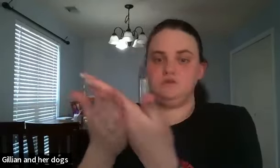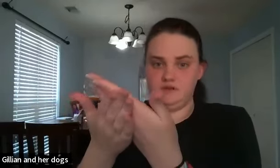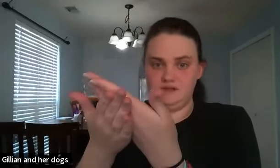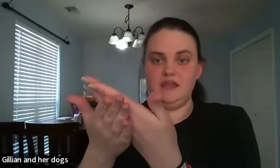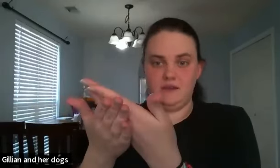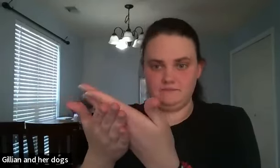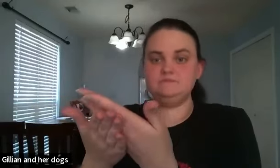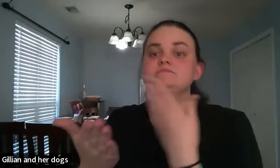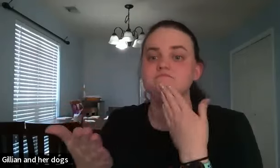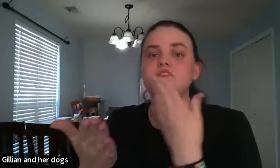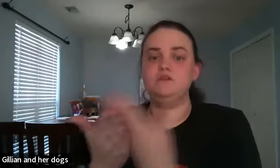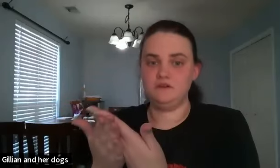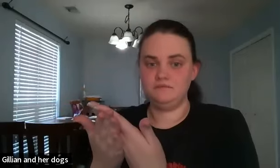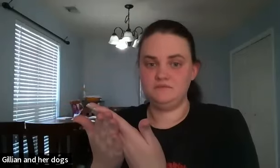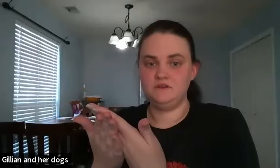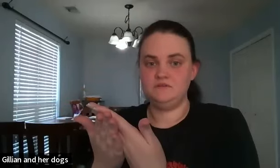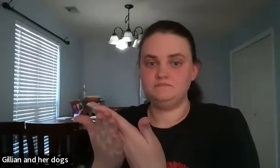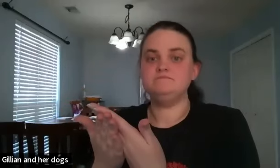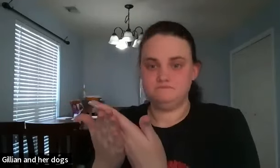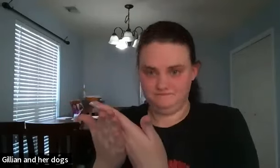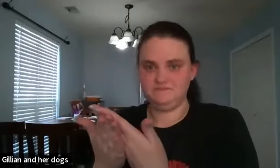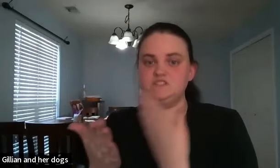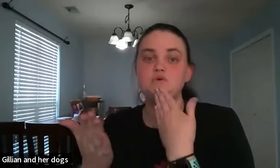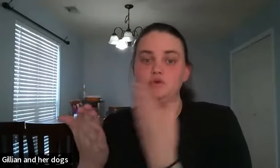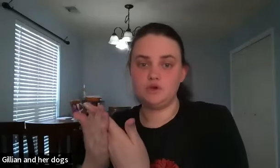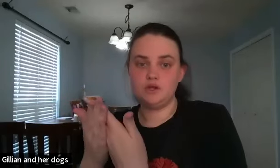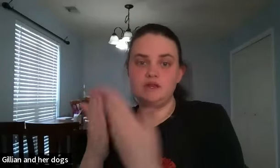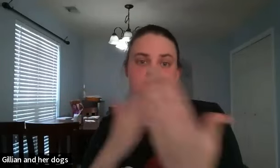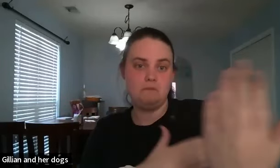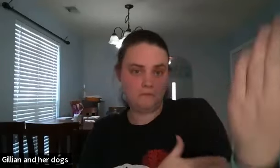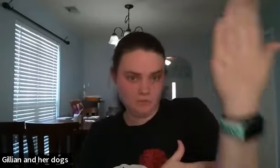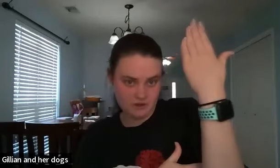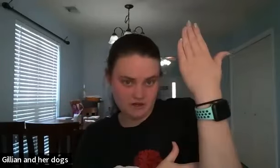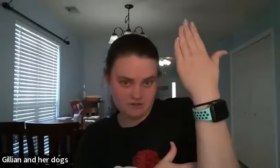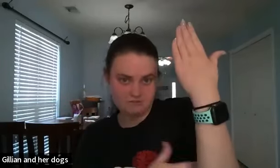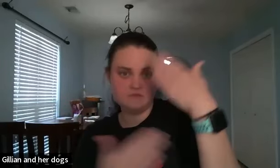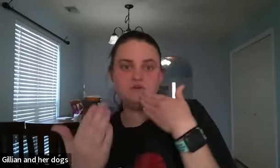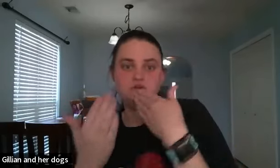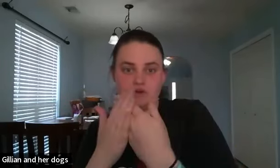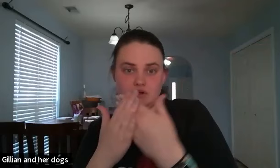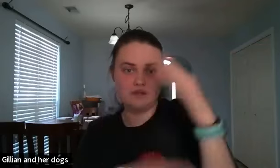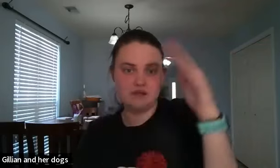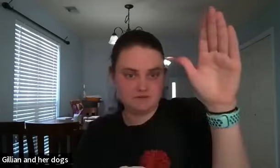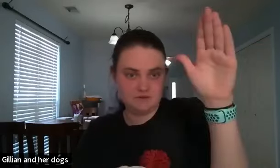Good. Yeah. Good. So good morning. Good